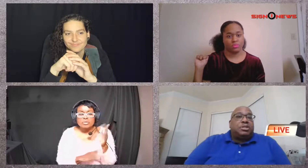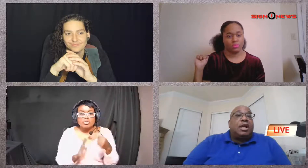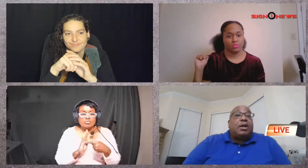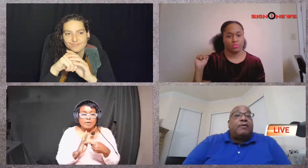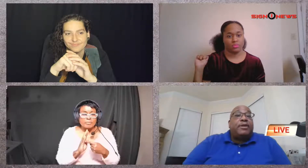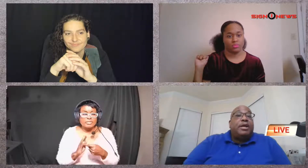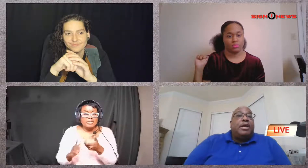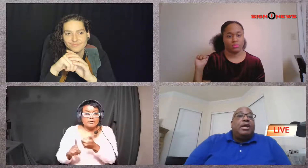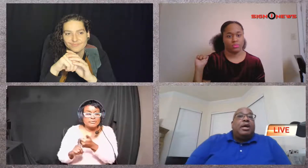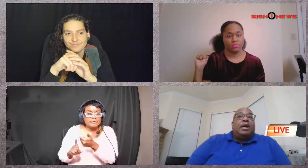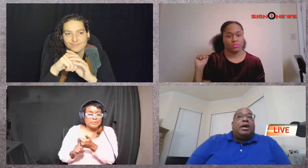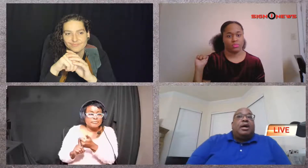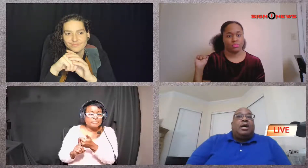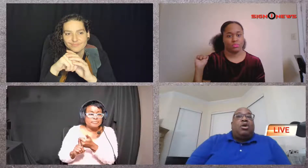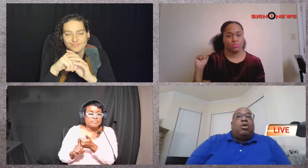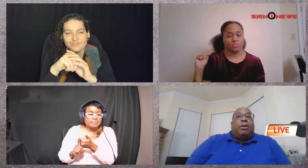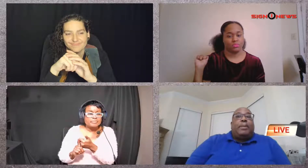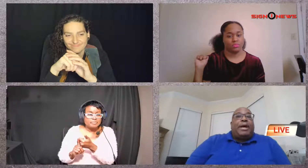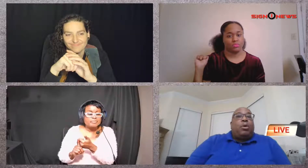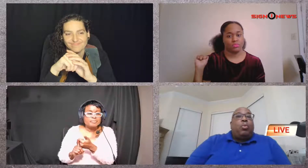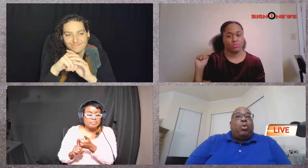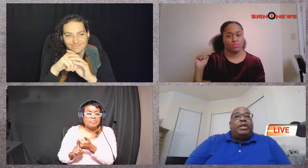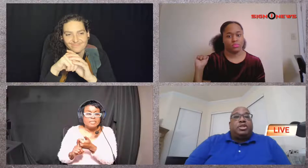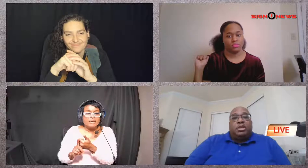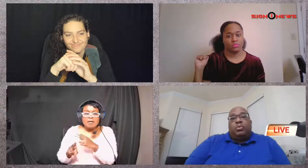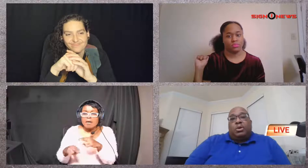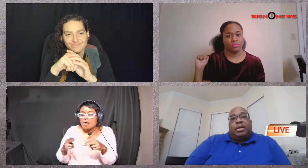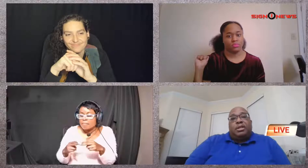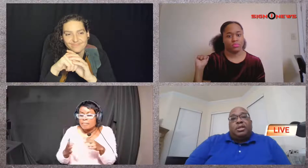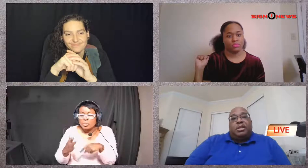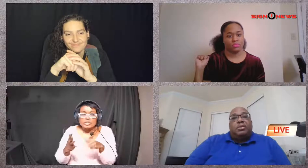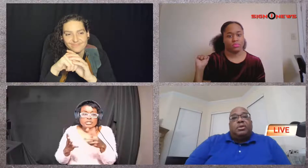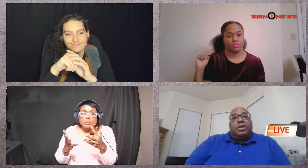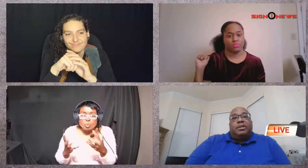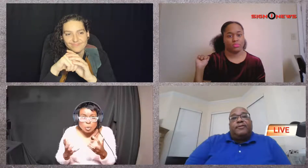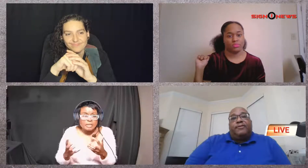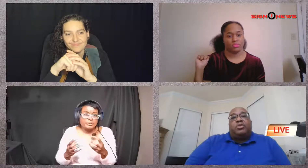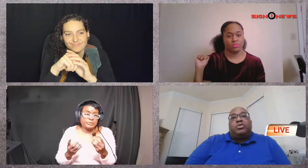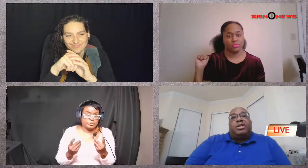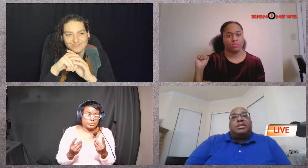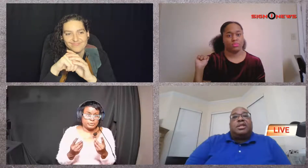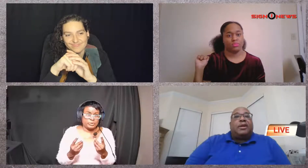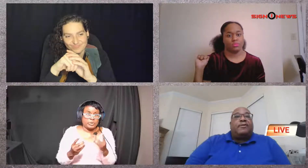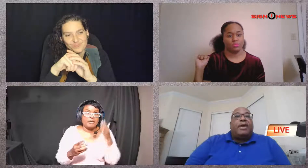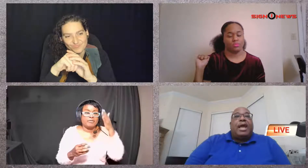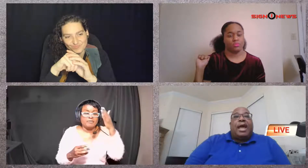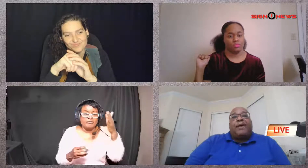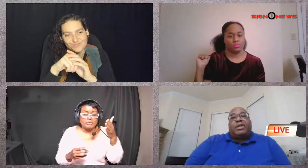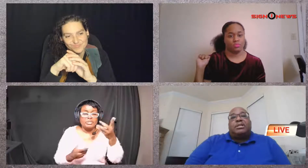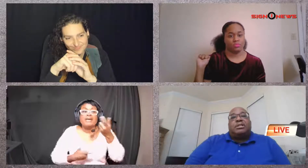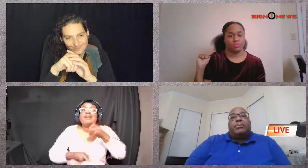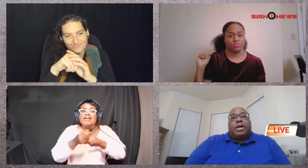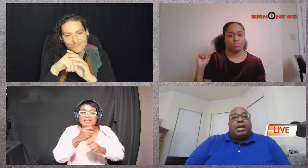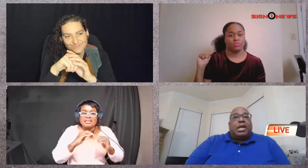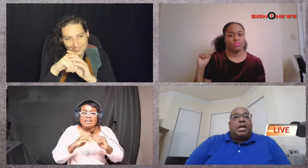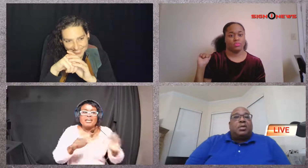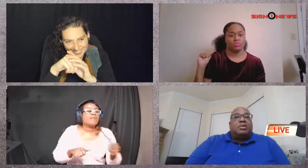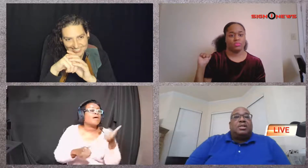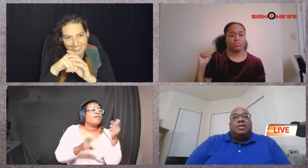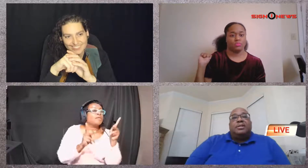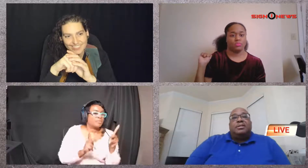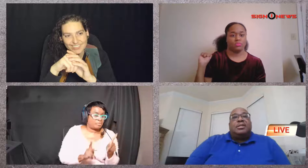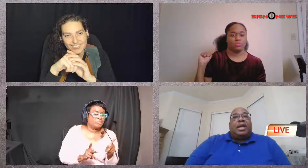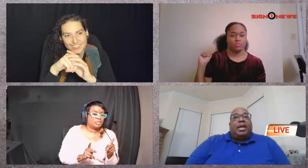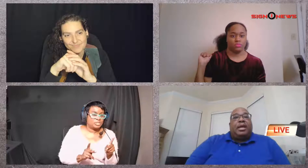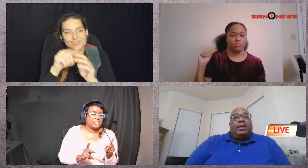represent herself uh, about what she wanted to do in the future instead of having somebody